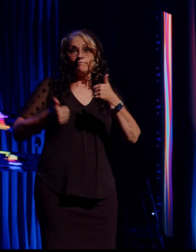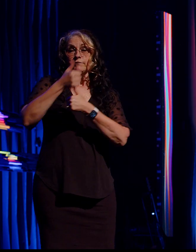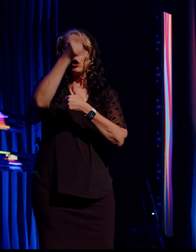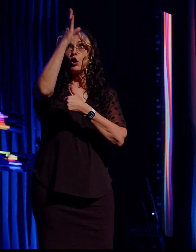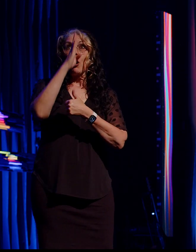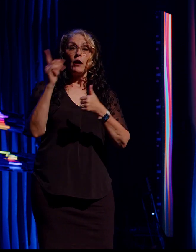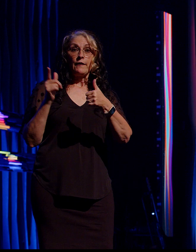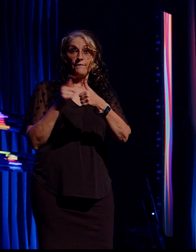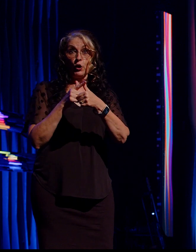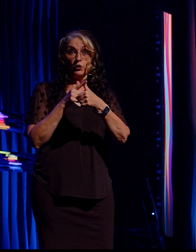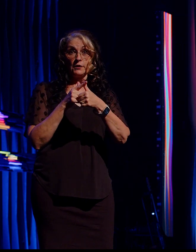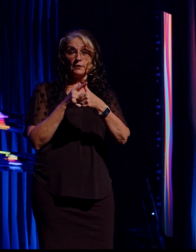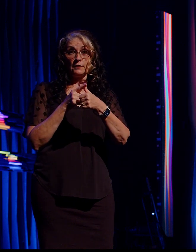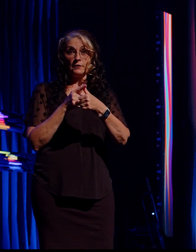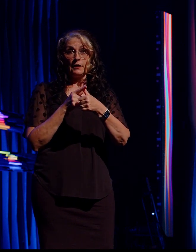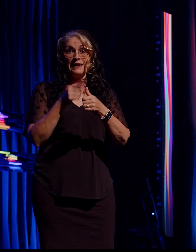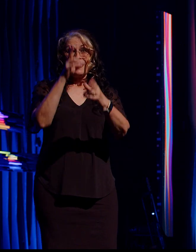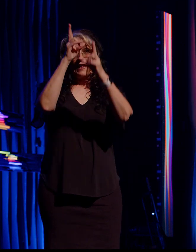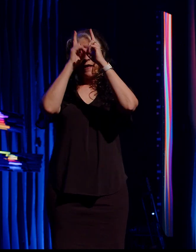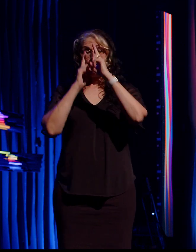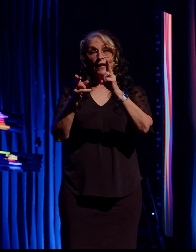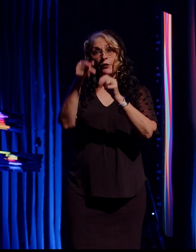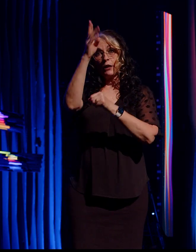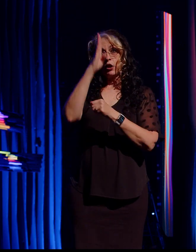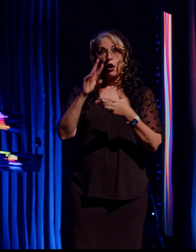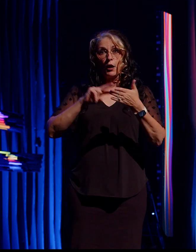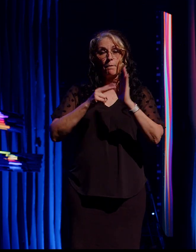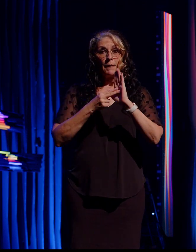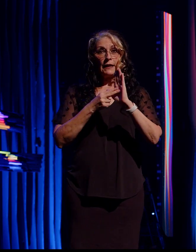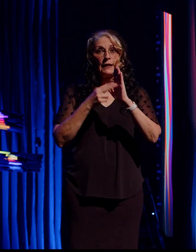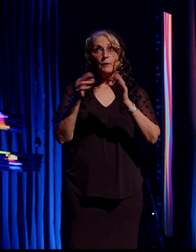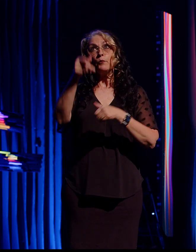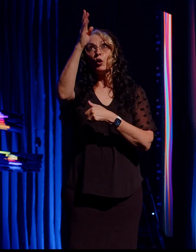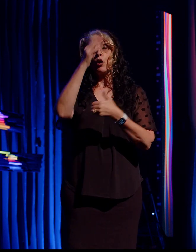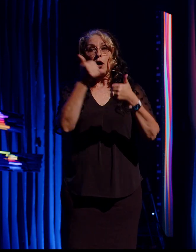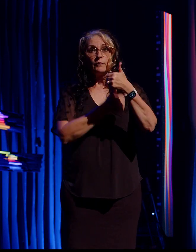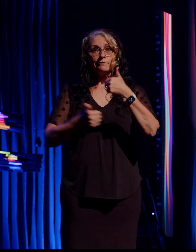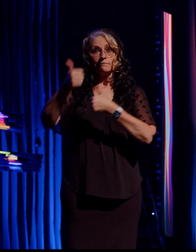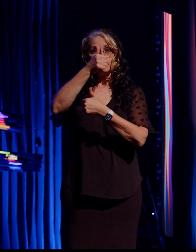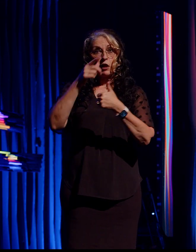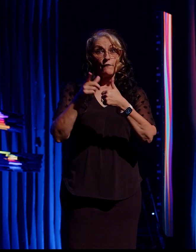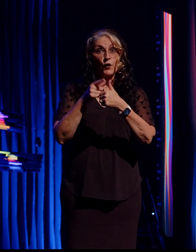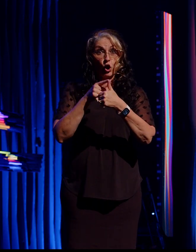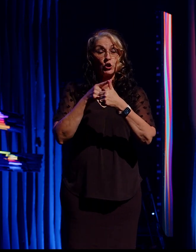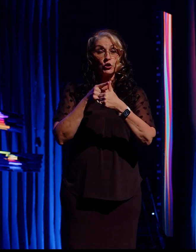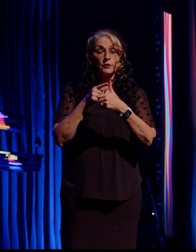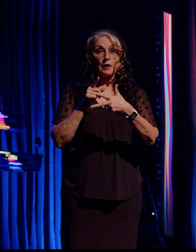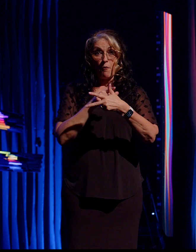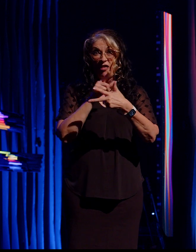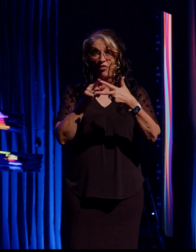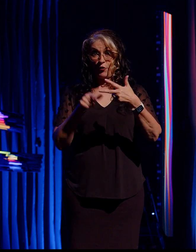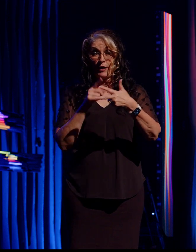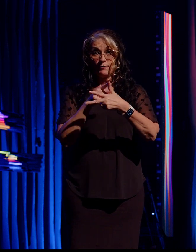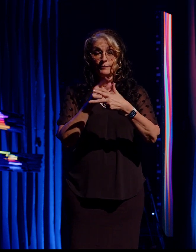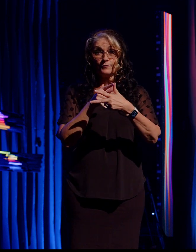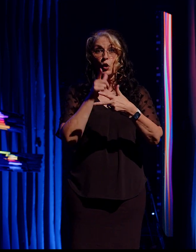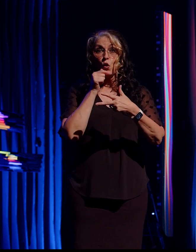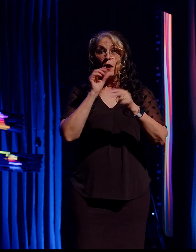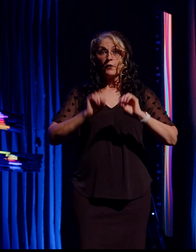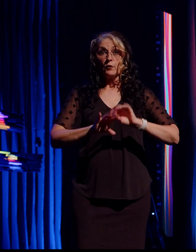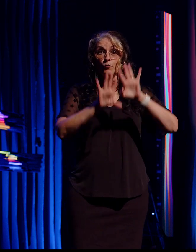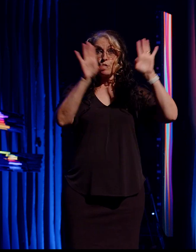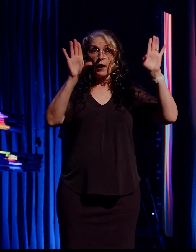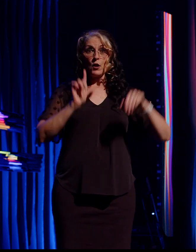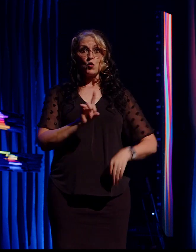means putting God first. That's even from Proverbs 14:2 that I just read a second ago. Whoever walks in the brightness fears the